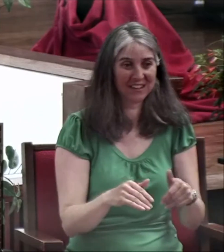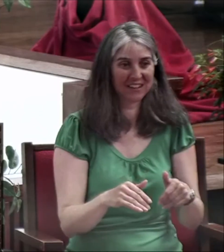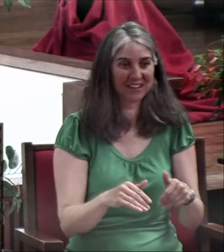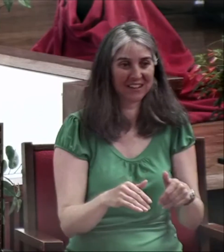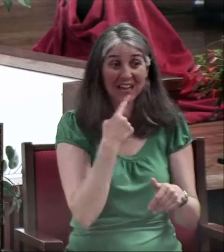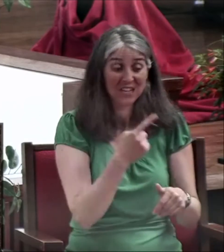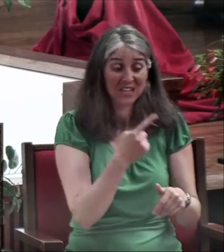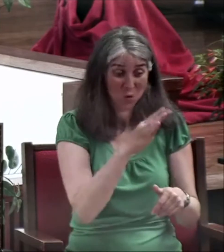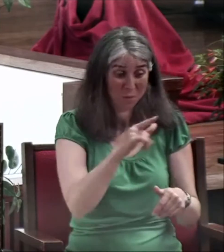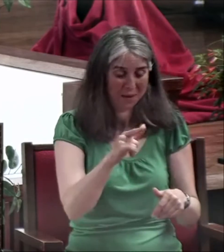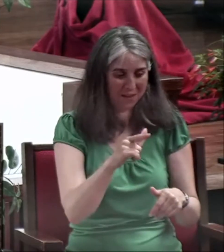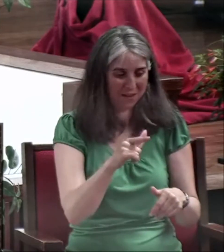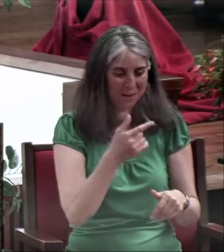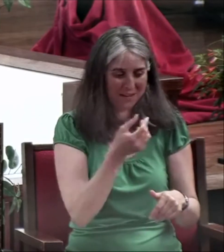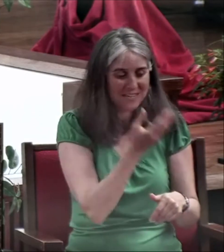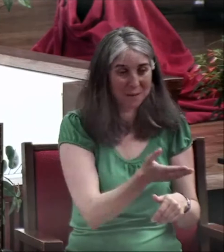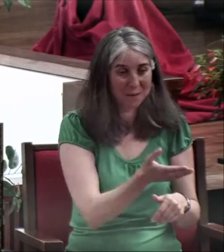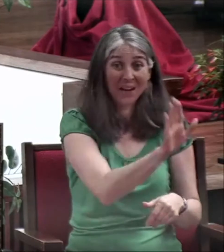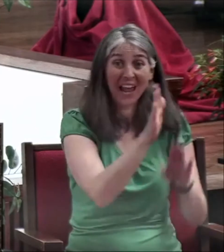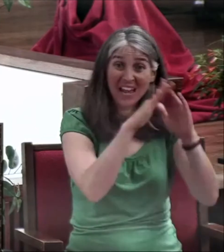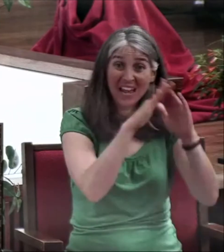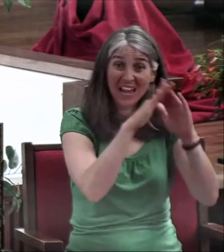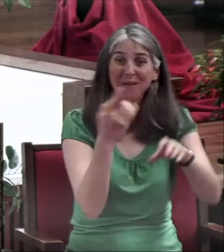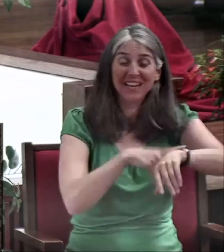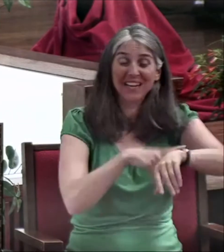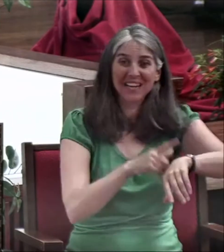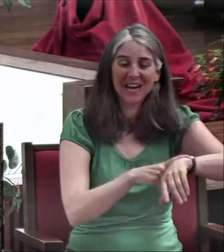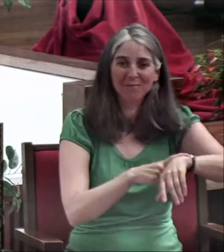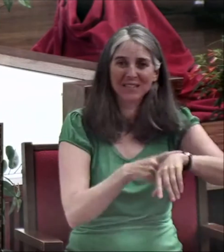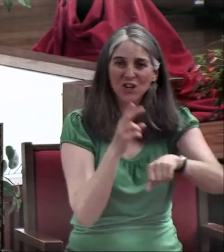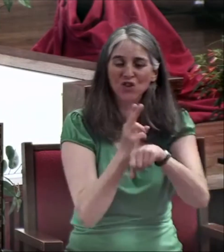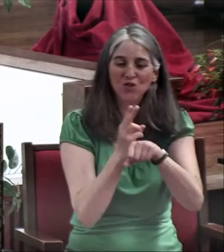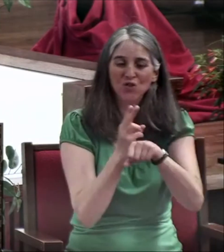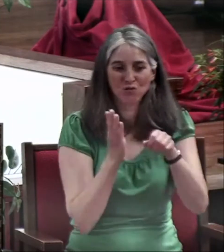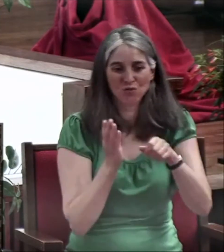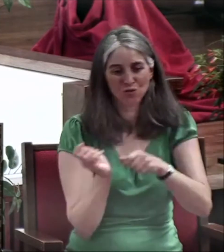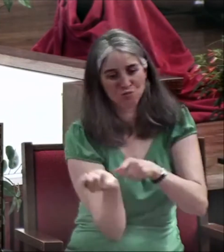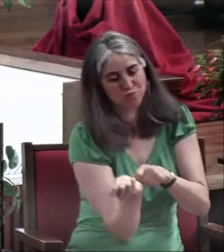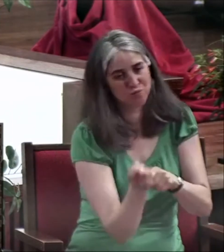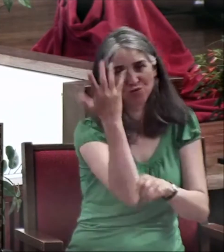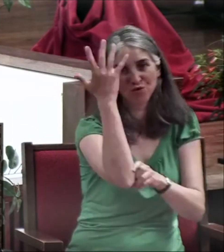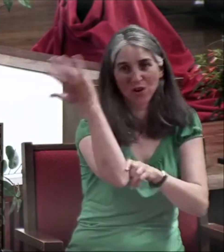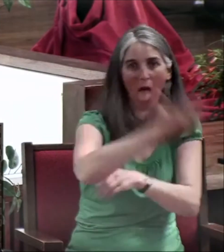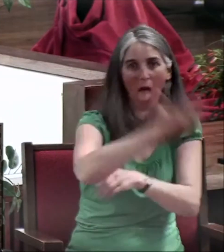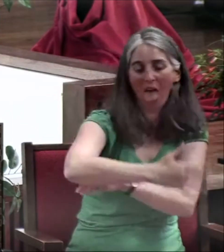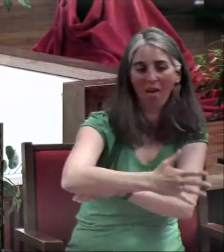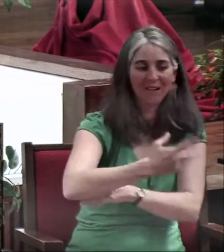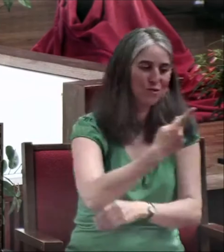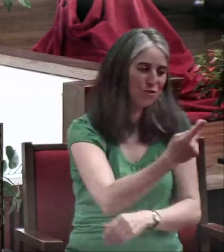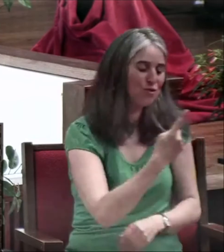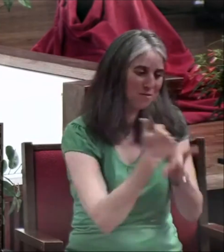to mention him because I've been to Bill Weischer's house on more than one occasion and put this thing to use. And he and I have dropped a few trees between the two of us.